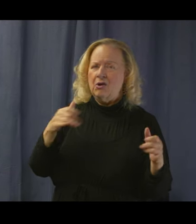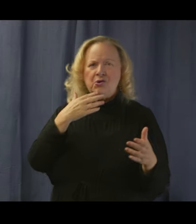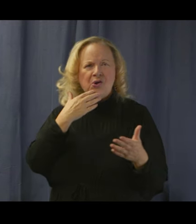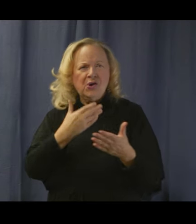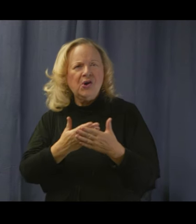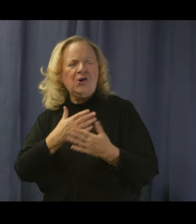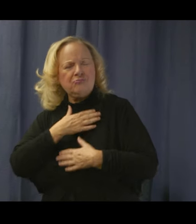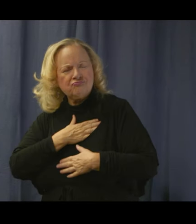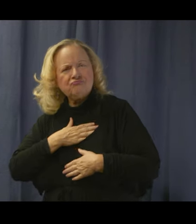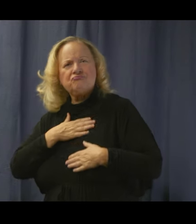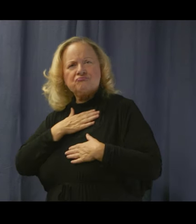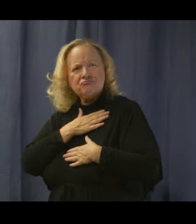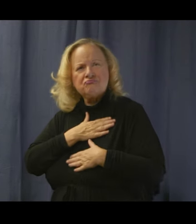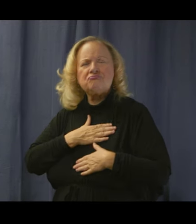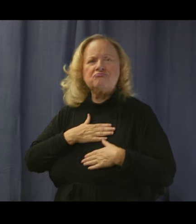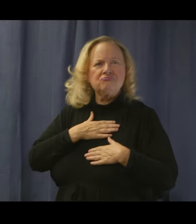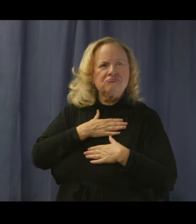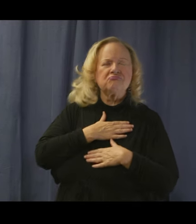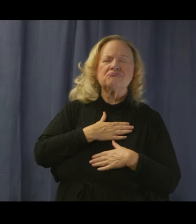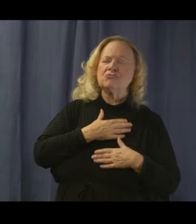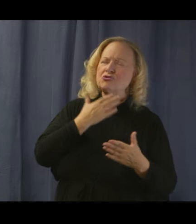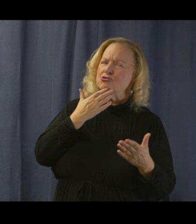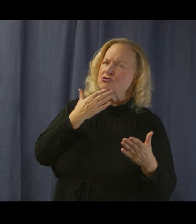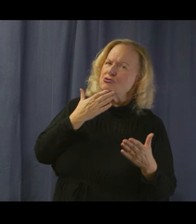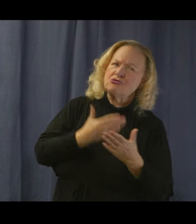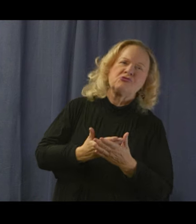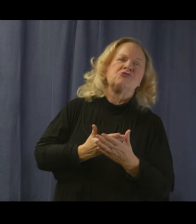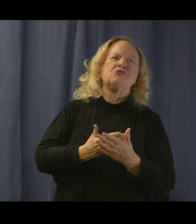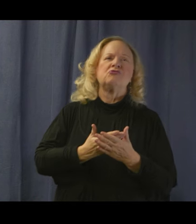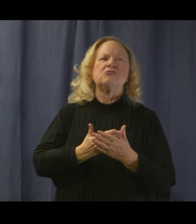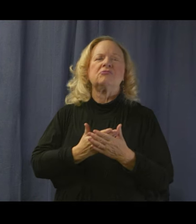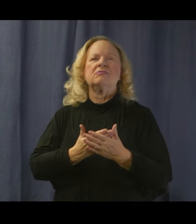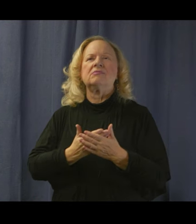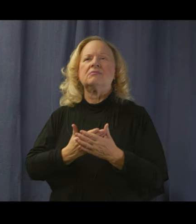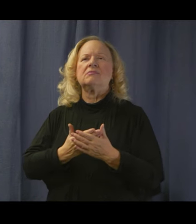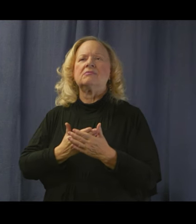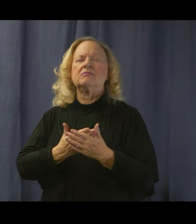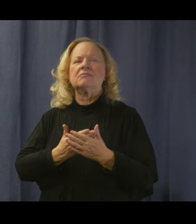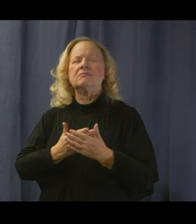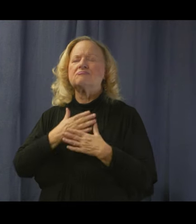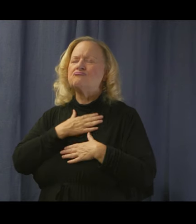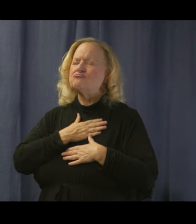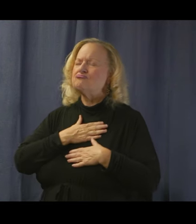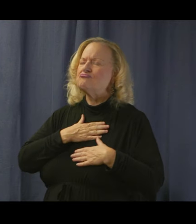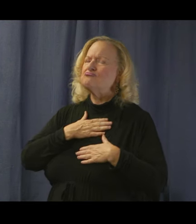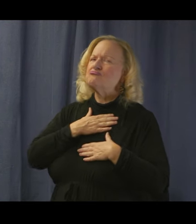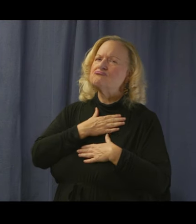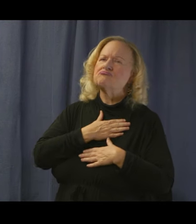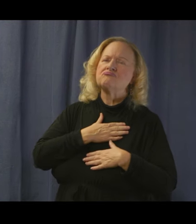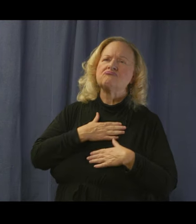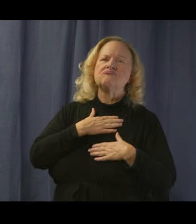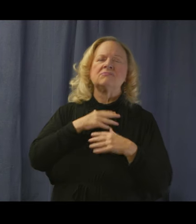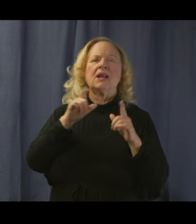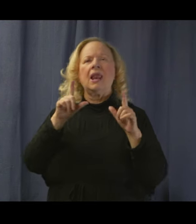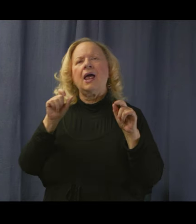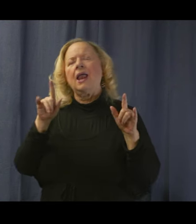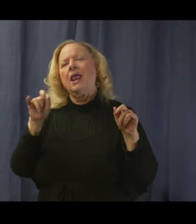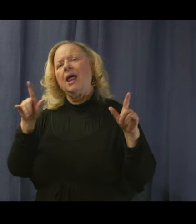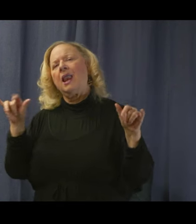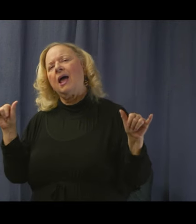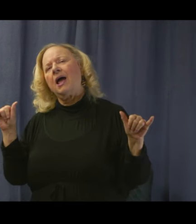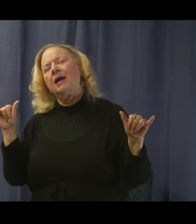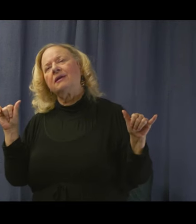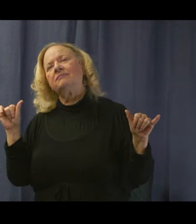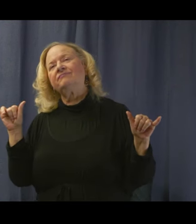Hine mato, hine mato. La la la la la la la la la